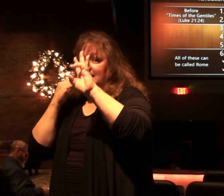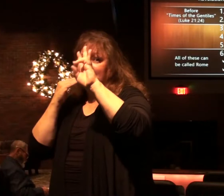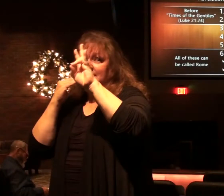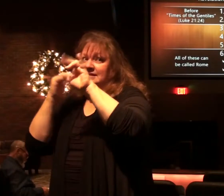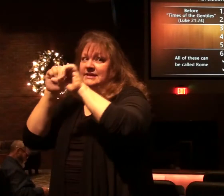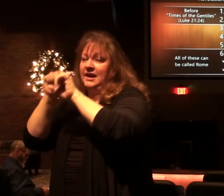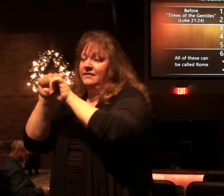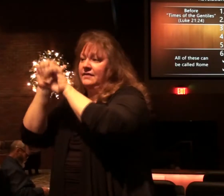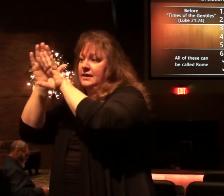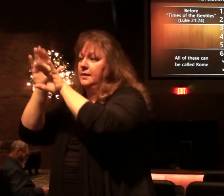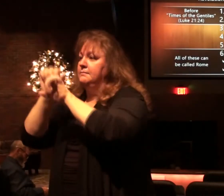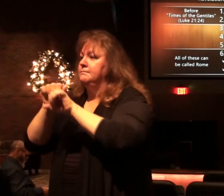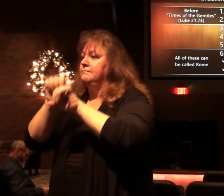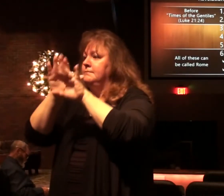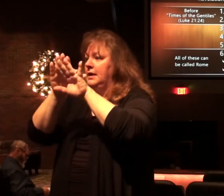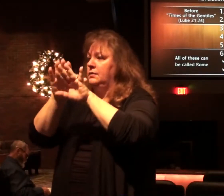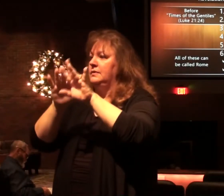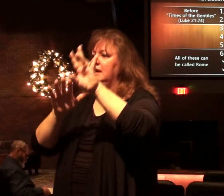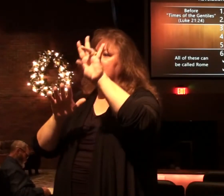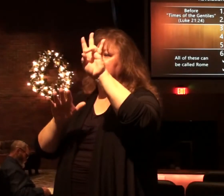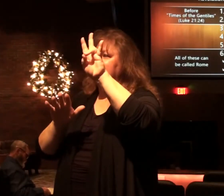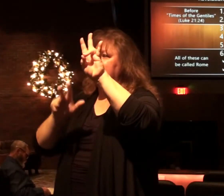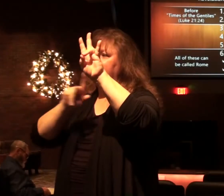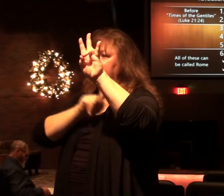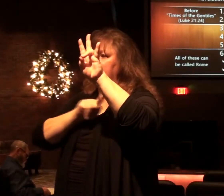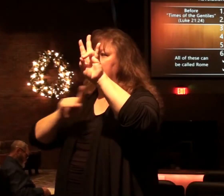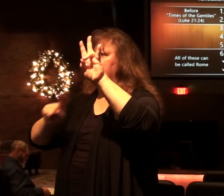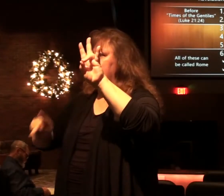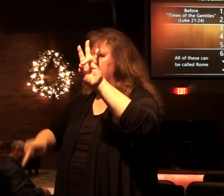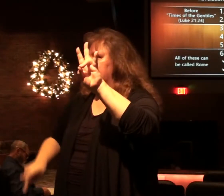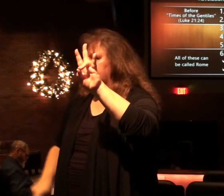mountains, and they are 7 kings.